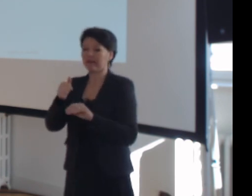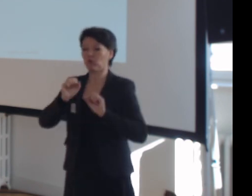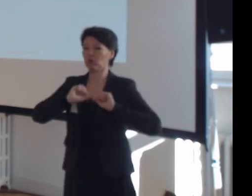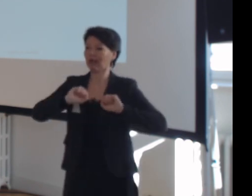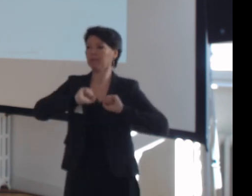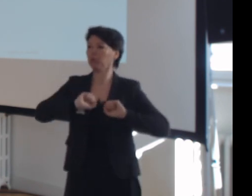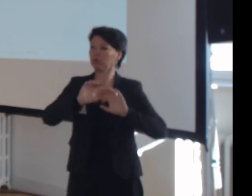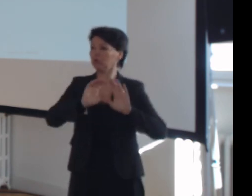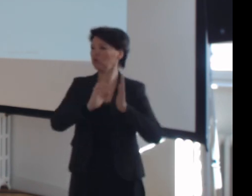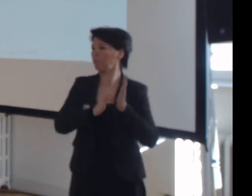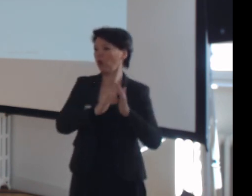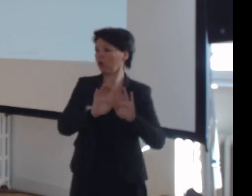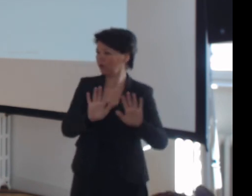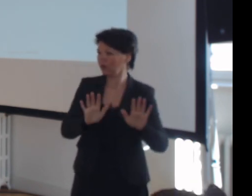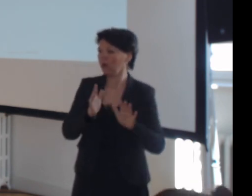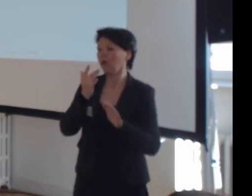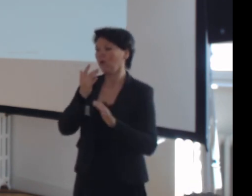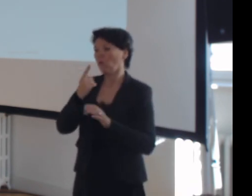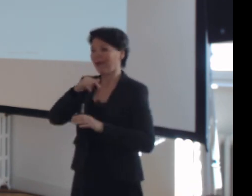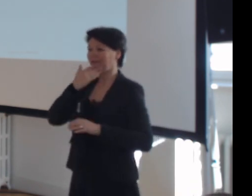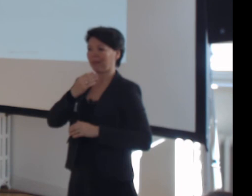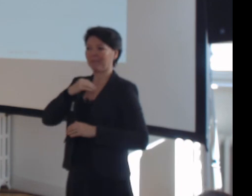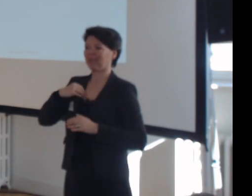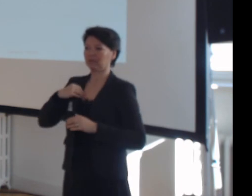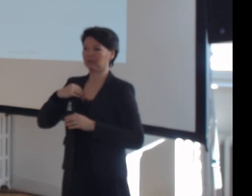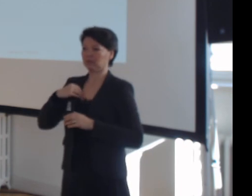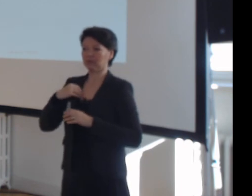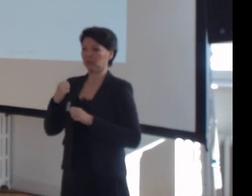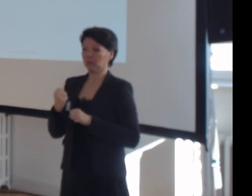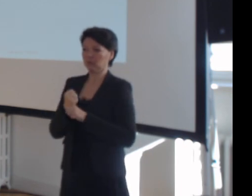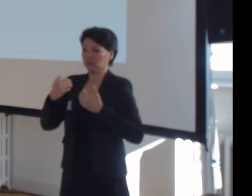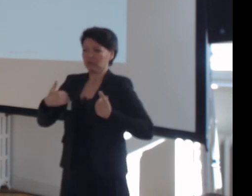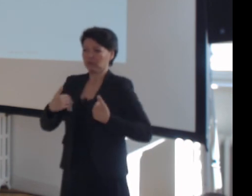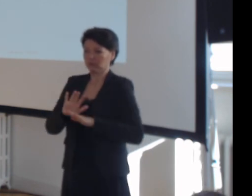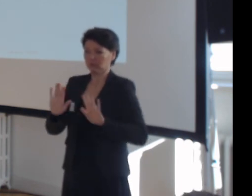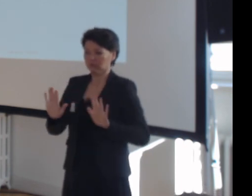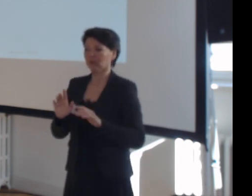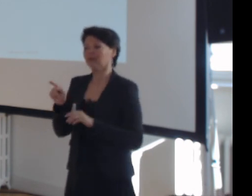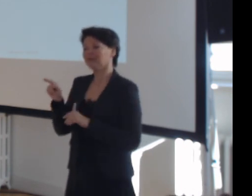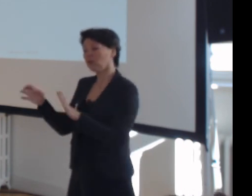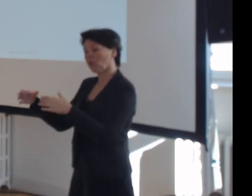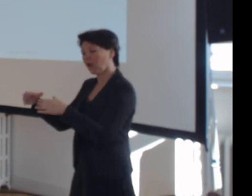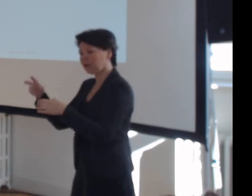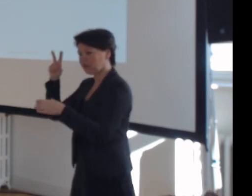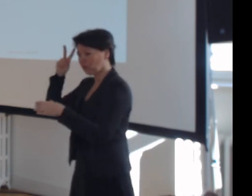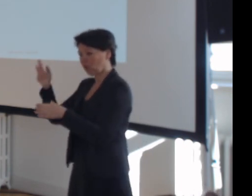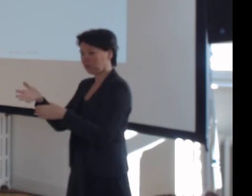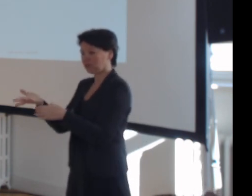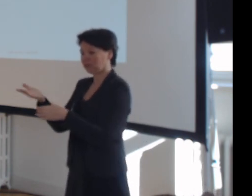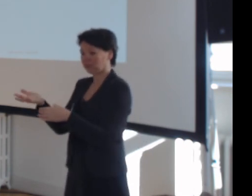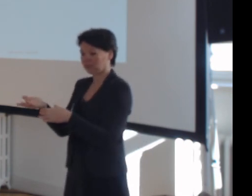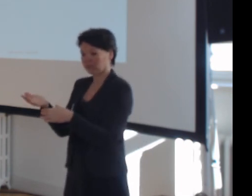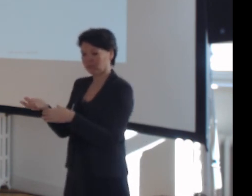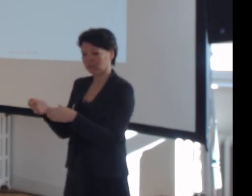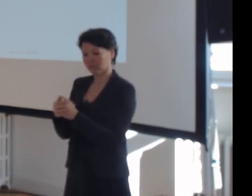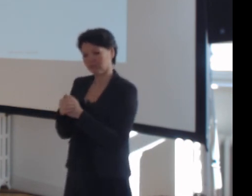therapeutical use. We are not medical staff. The collection is just